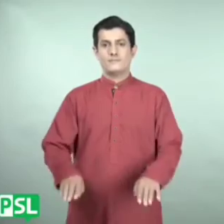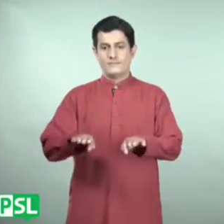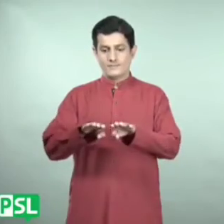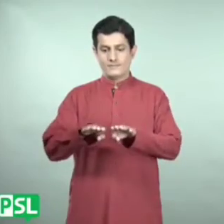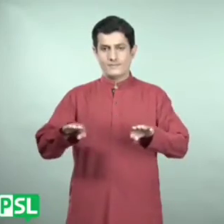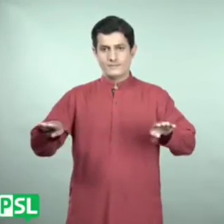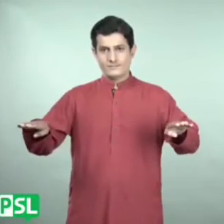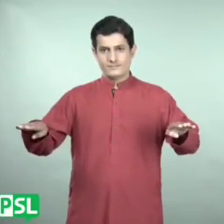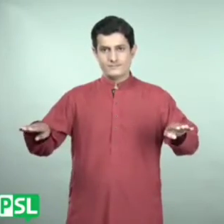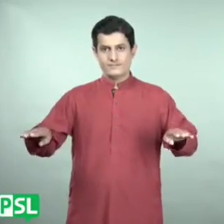maze,